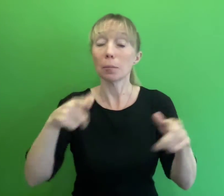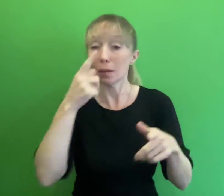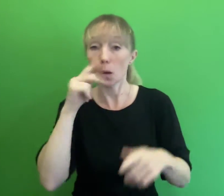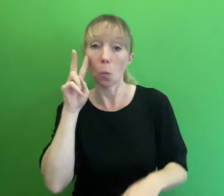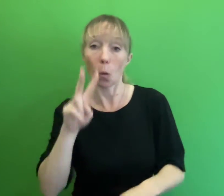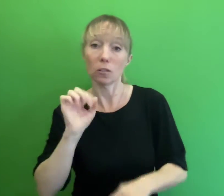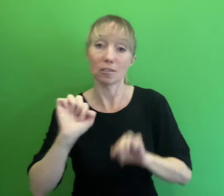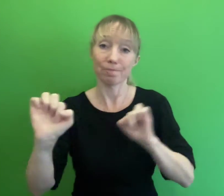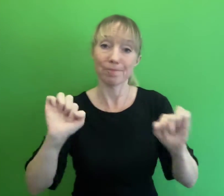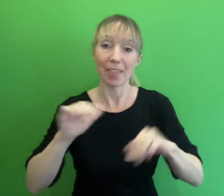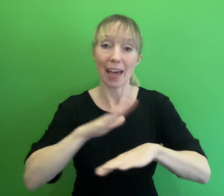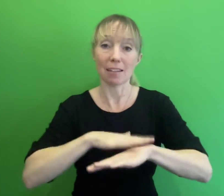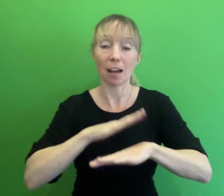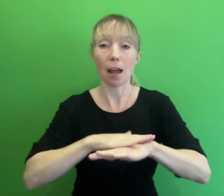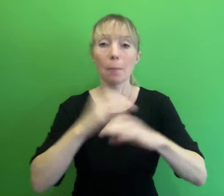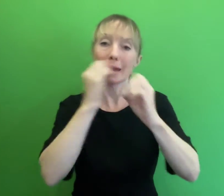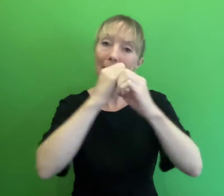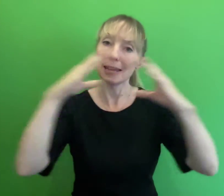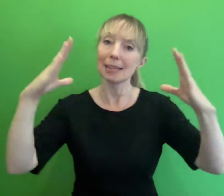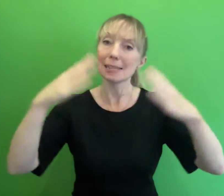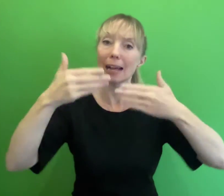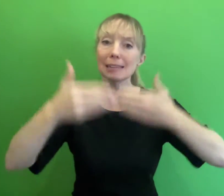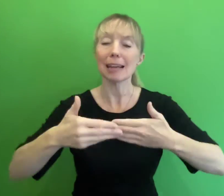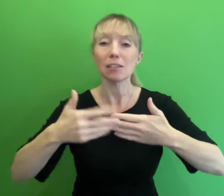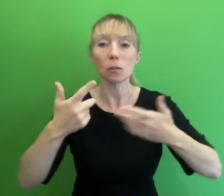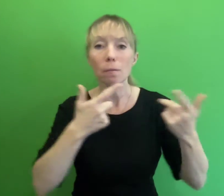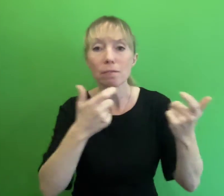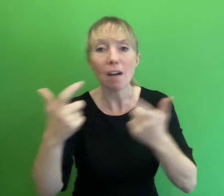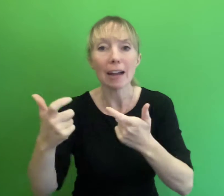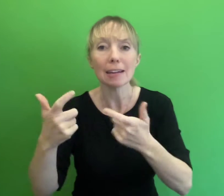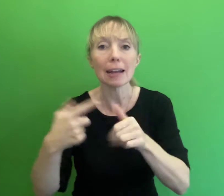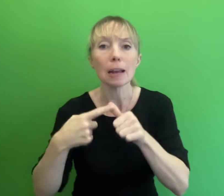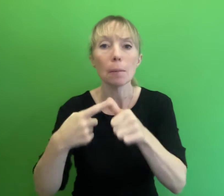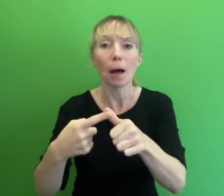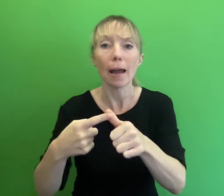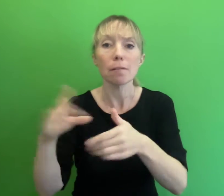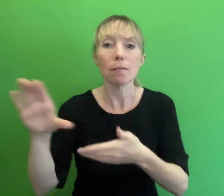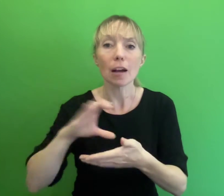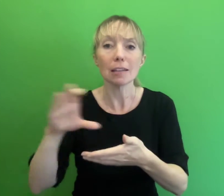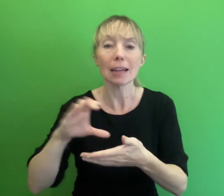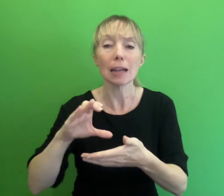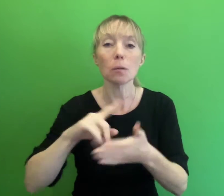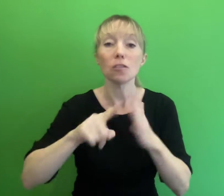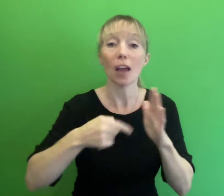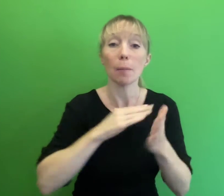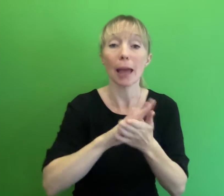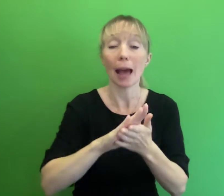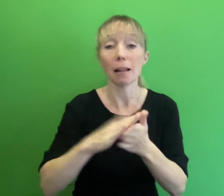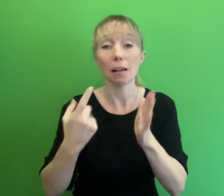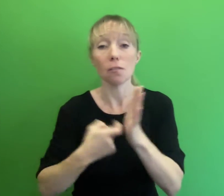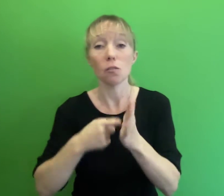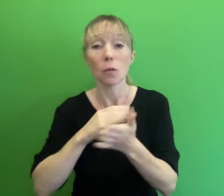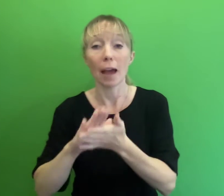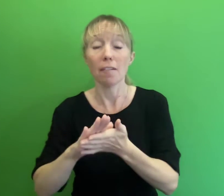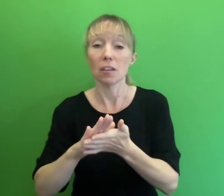session on finding and applying for funding with Jamie Hale and Ruth Harrison, and a sharing event with readings by the